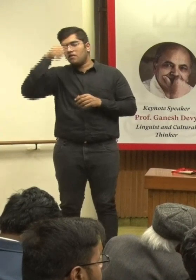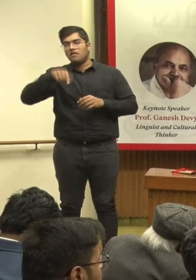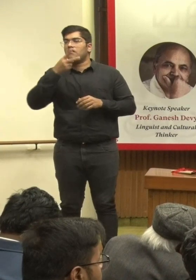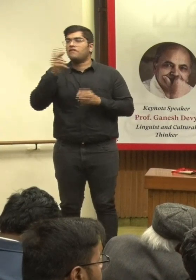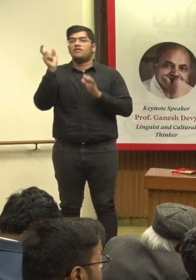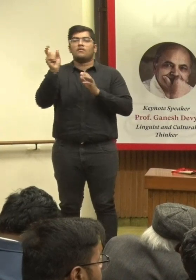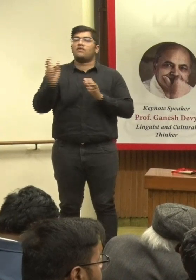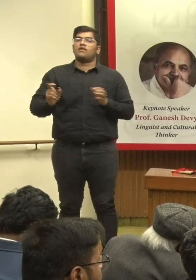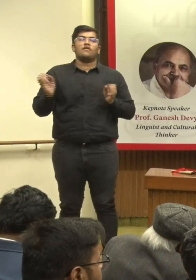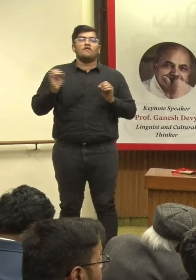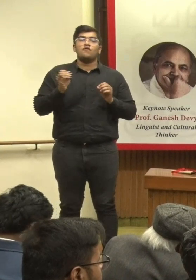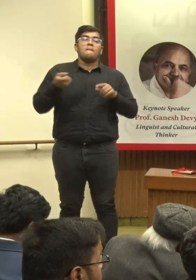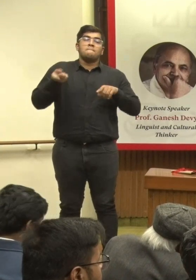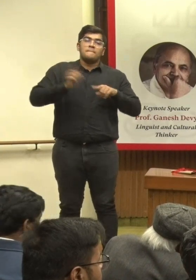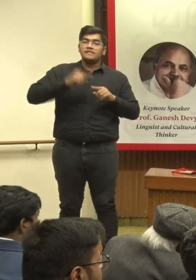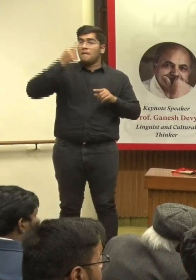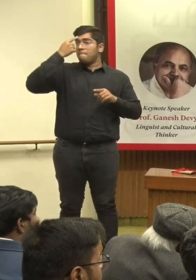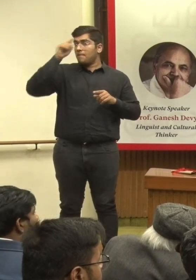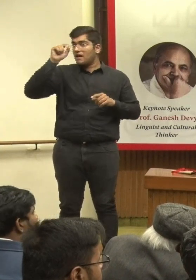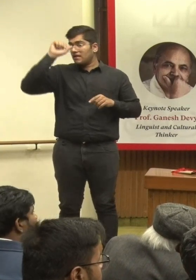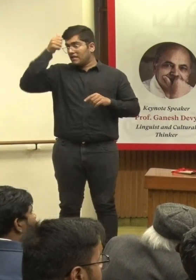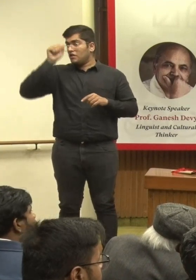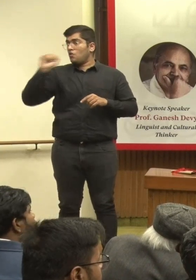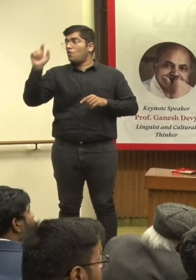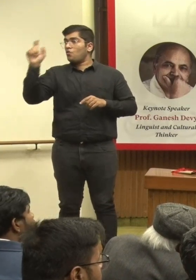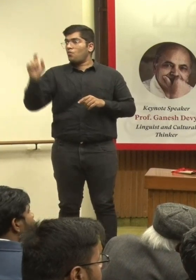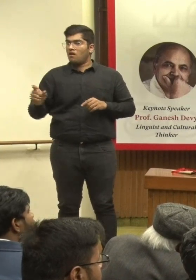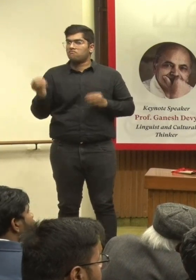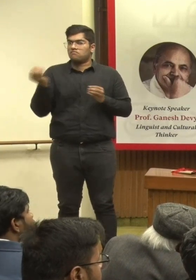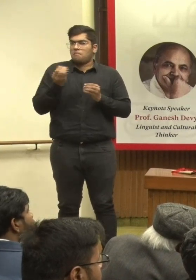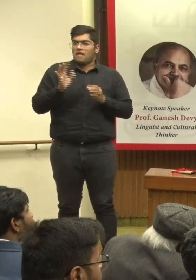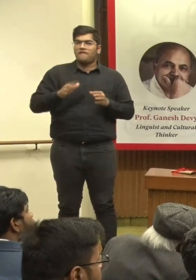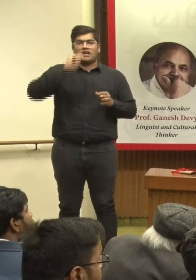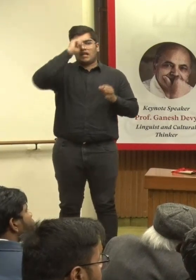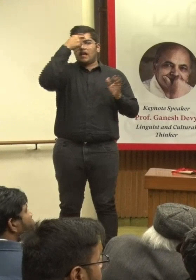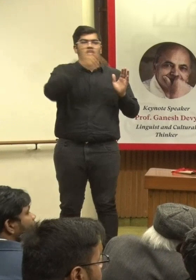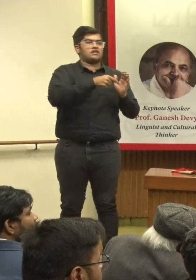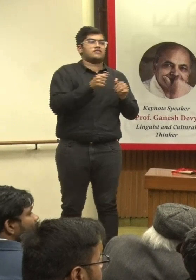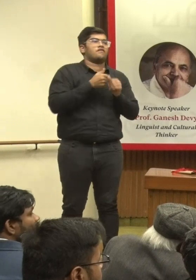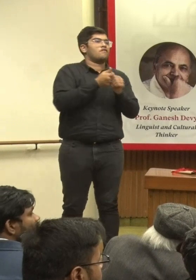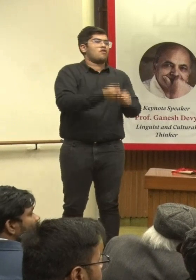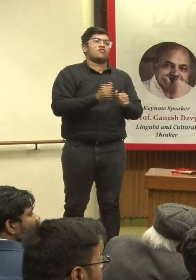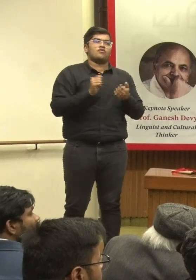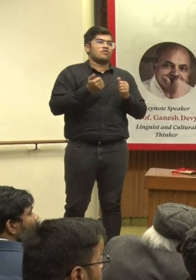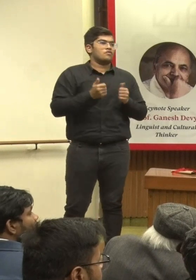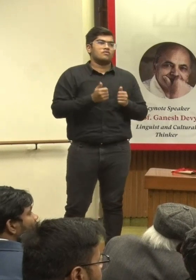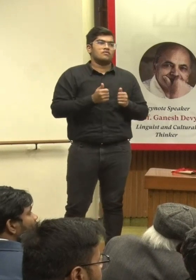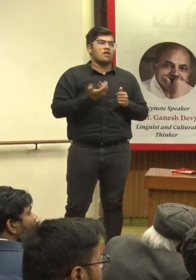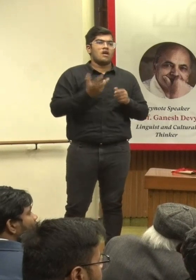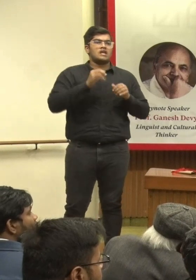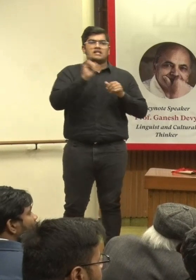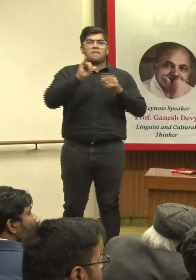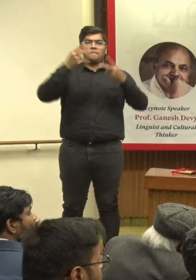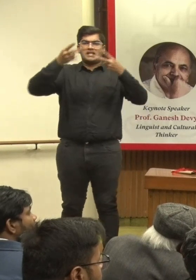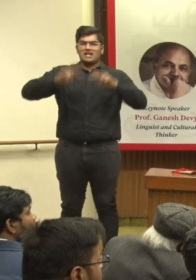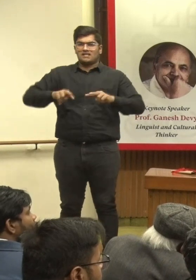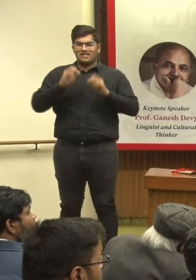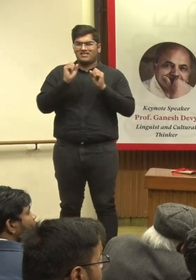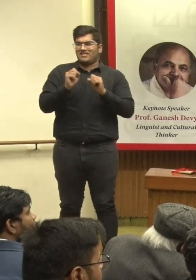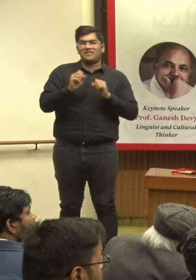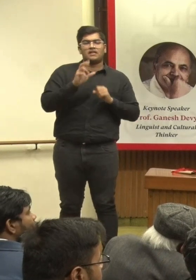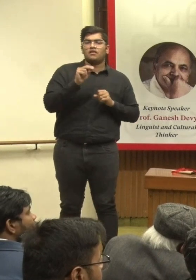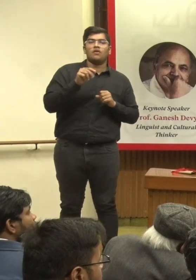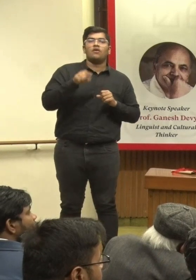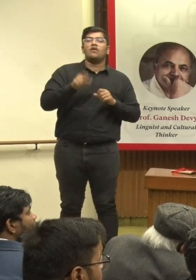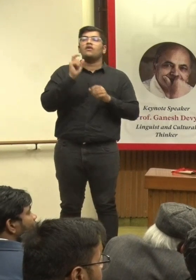Hindi which cannot be, every language cannot be reproduced in English at all. And this is not just a translation difficulty, it's the